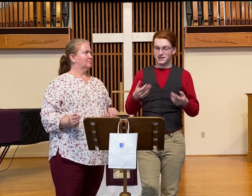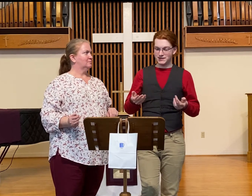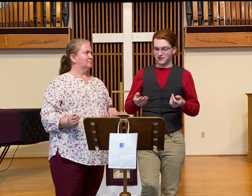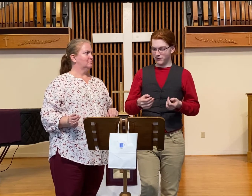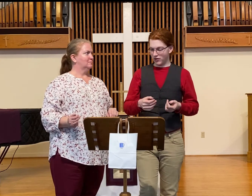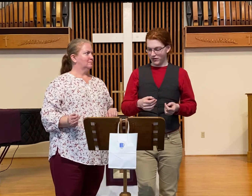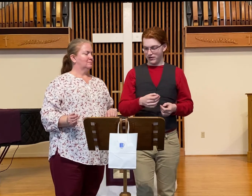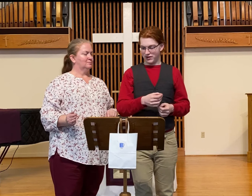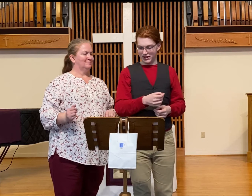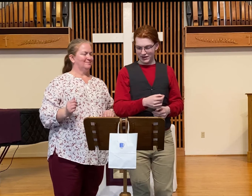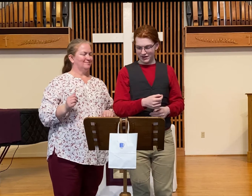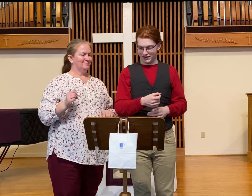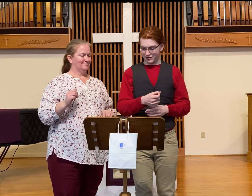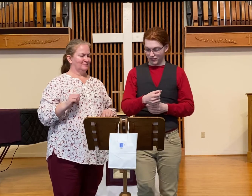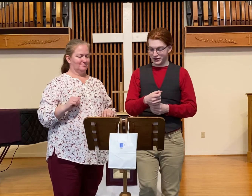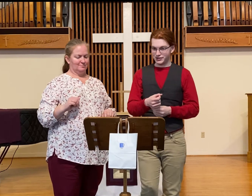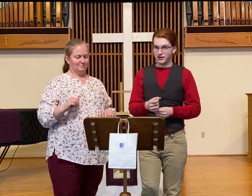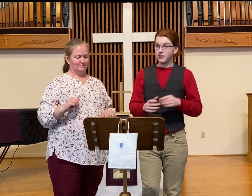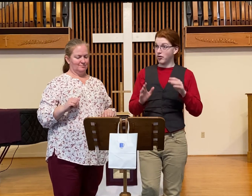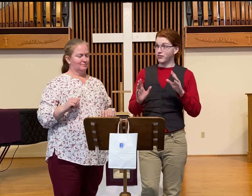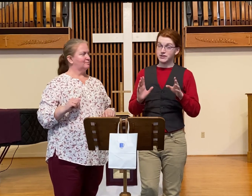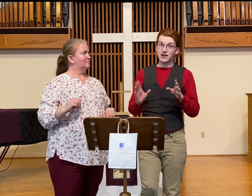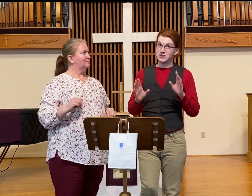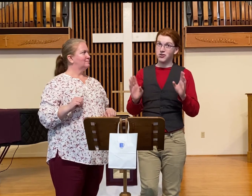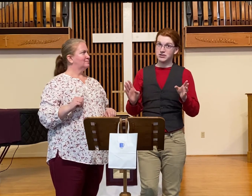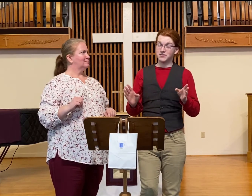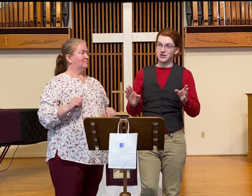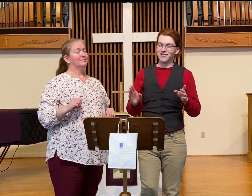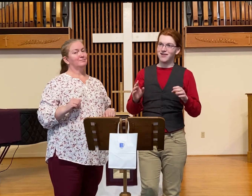season fall, which, although the signs are similar,